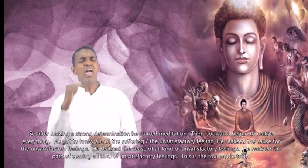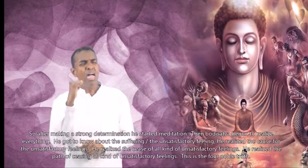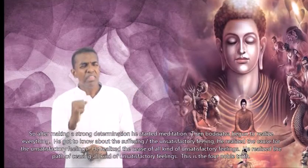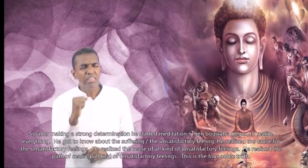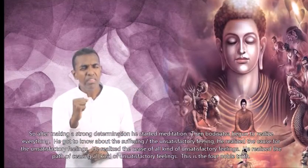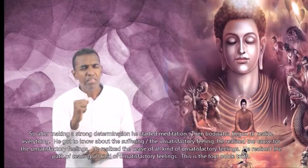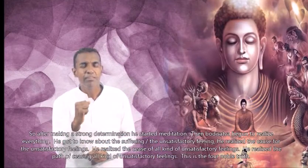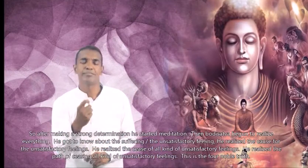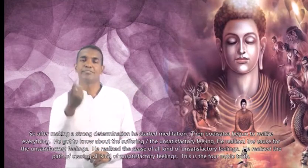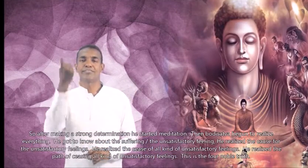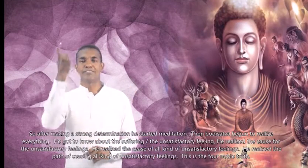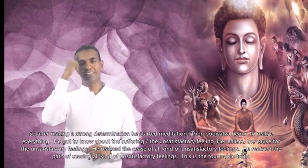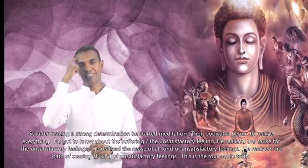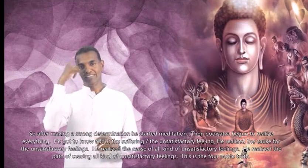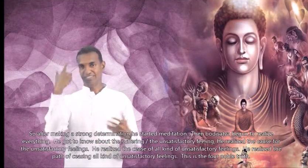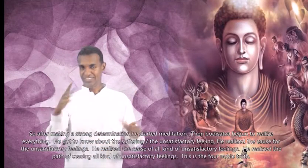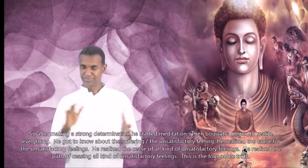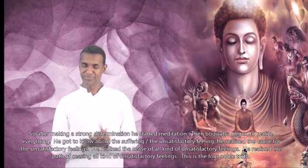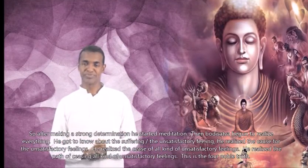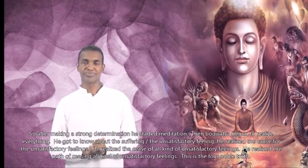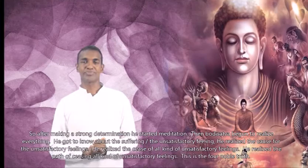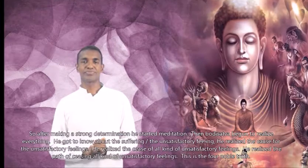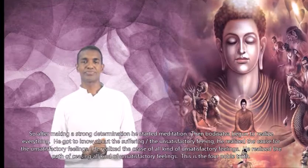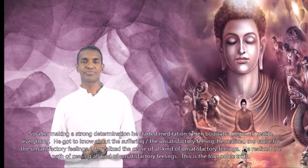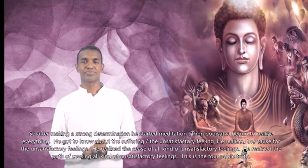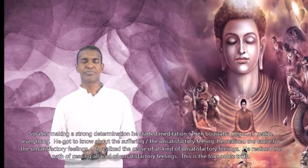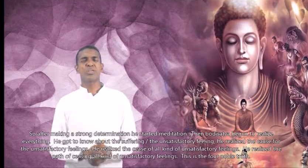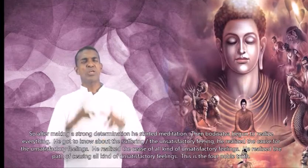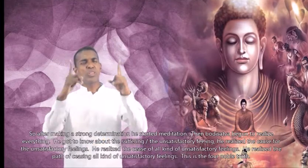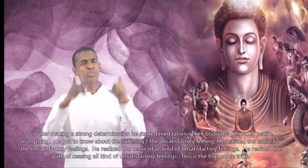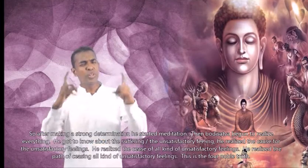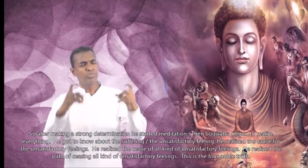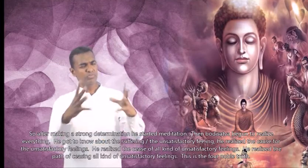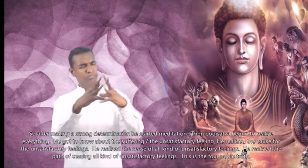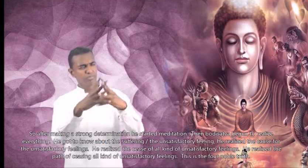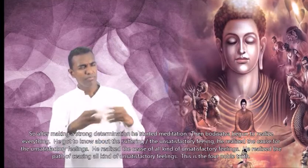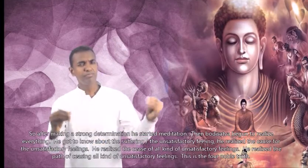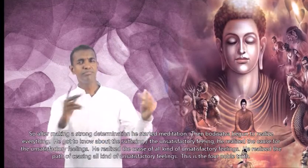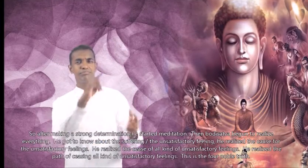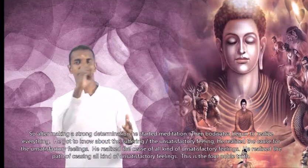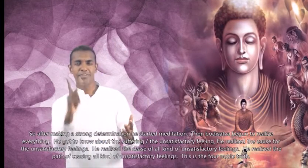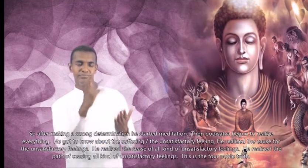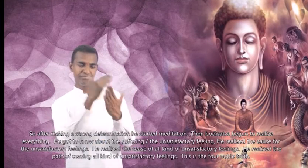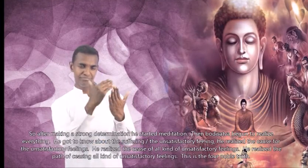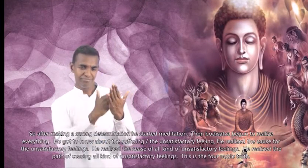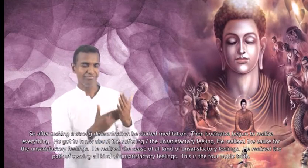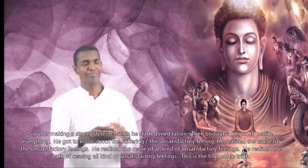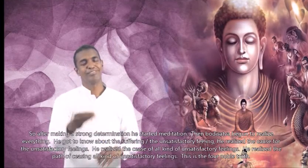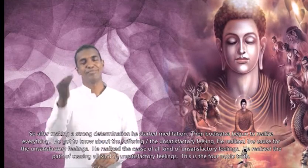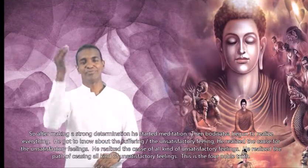realize everything. He got to know about the suffering, the unsatisfactory feeling. He realized the cause for